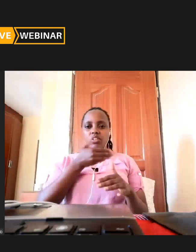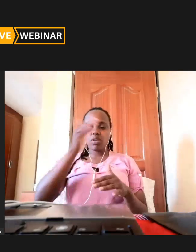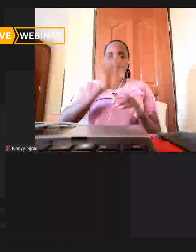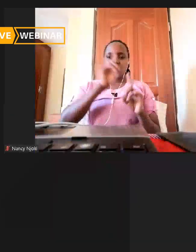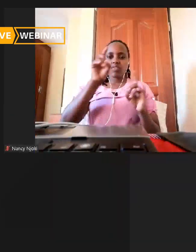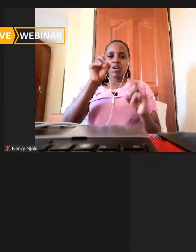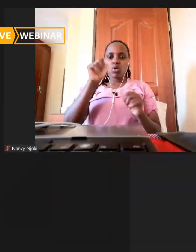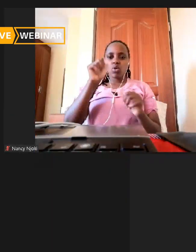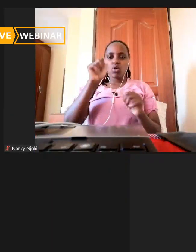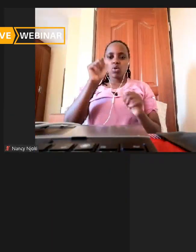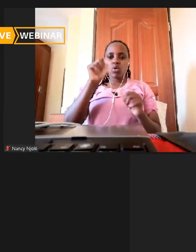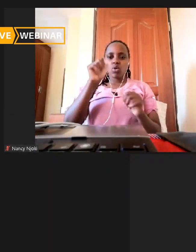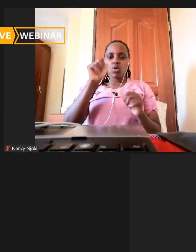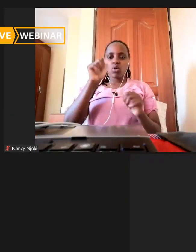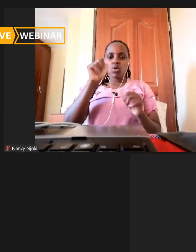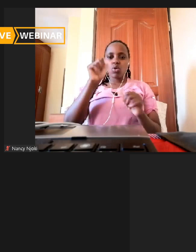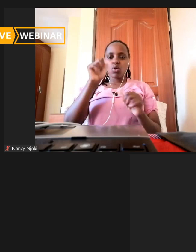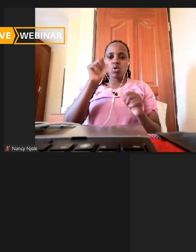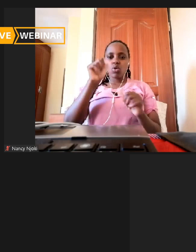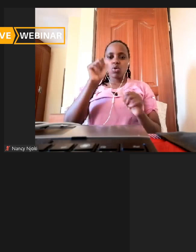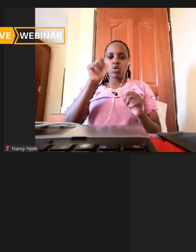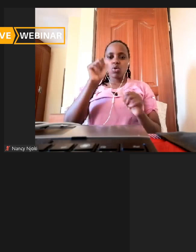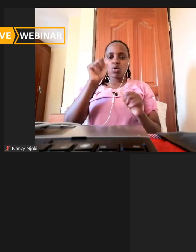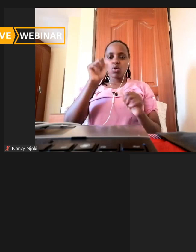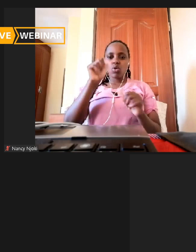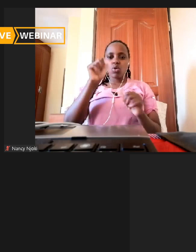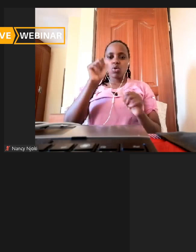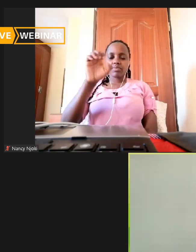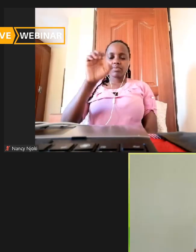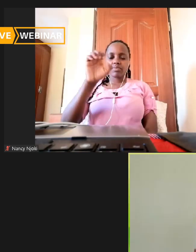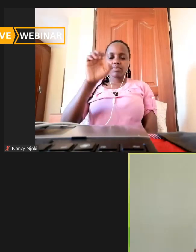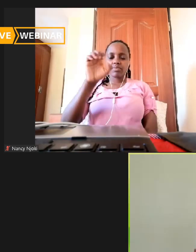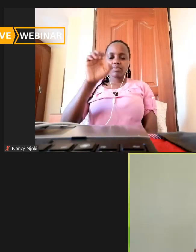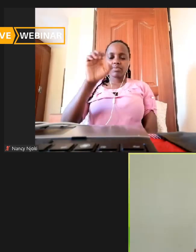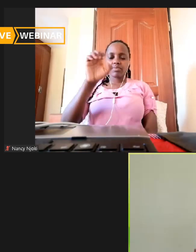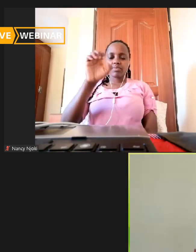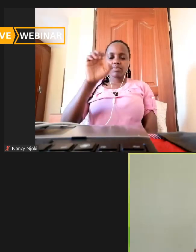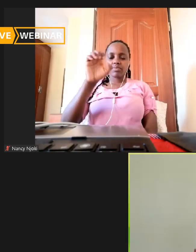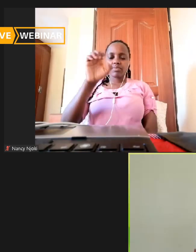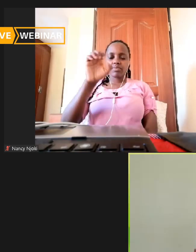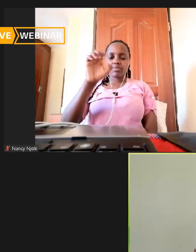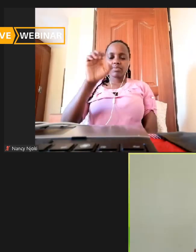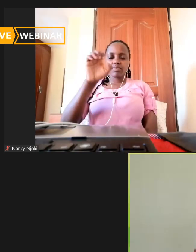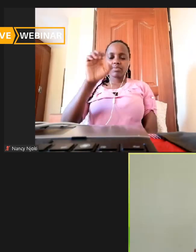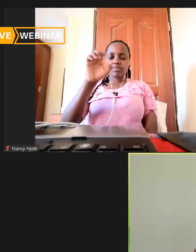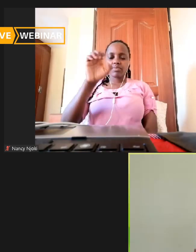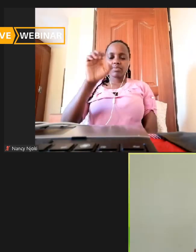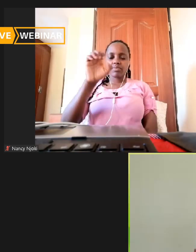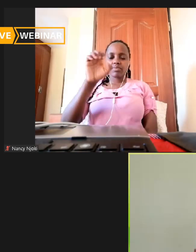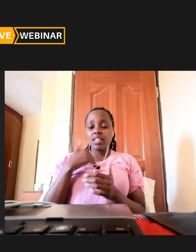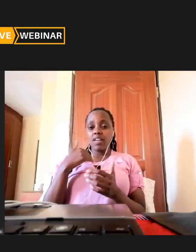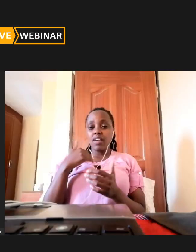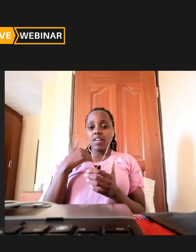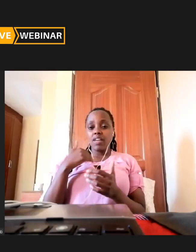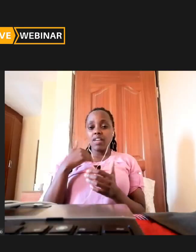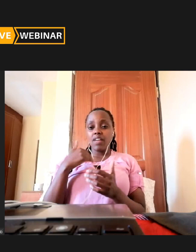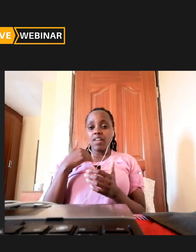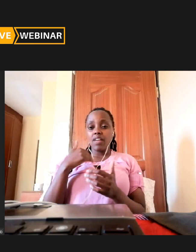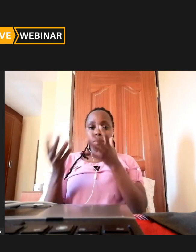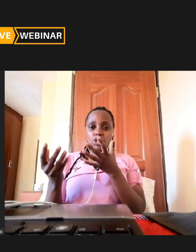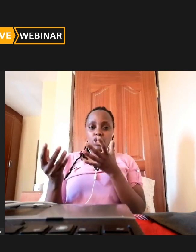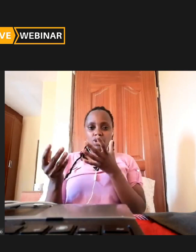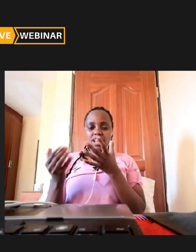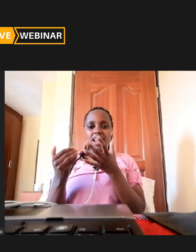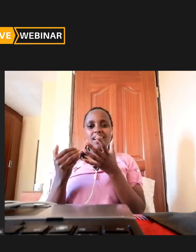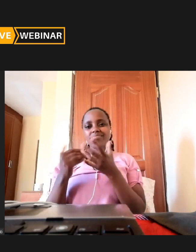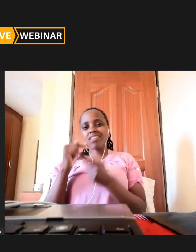answer any questions that you may have. Over to you, Claire, first. Thank you. All right. Thank you so much, Margaret. I think that's quite insightful in terms of